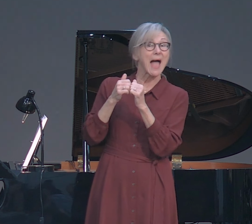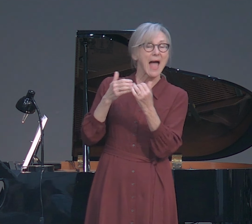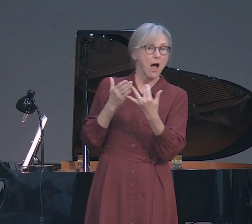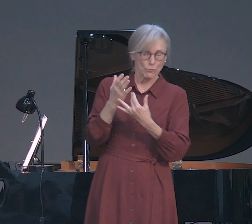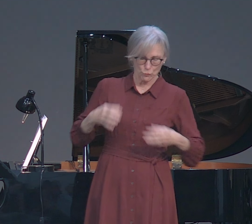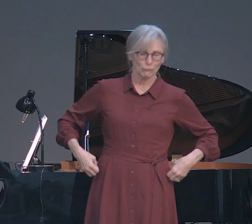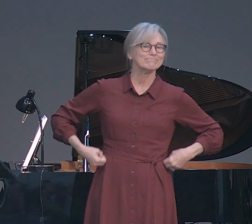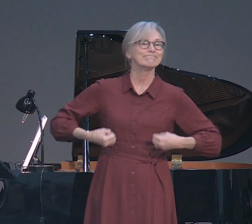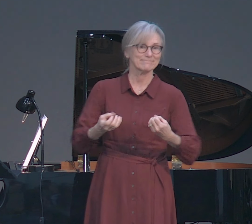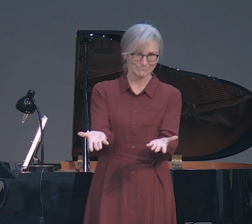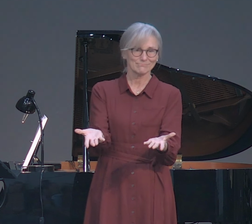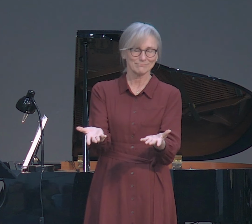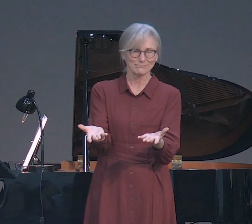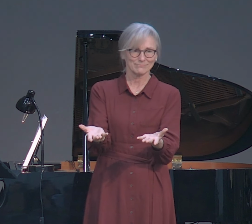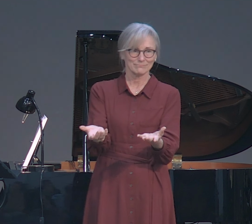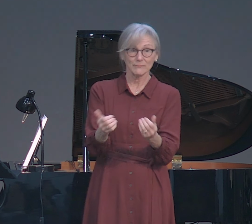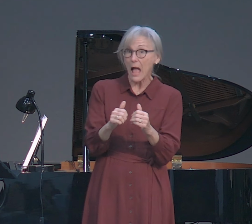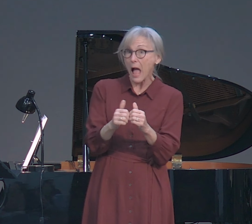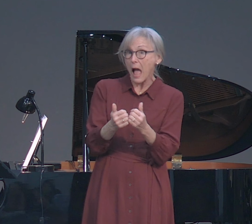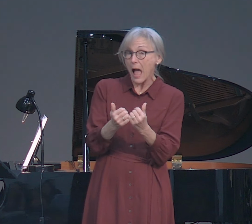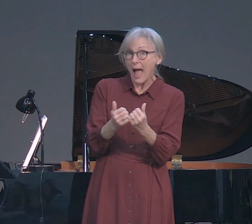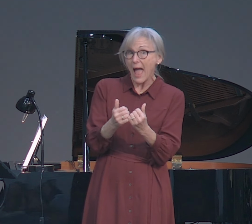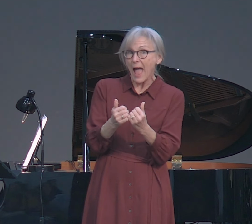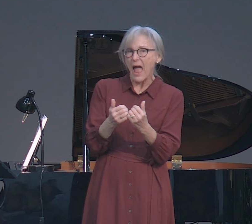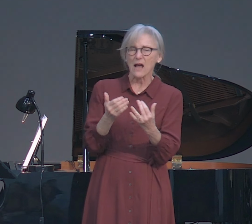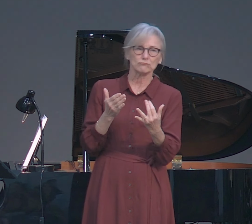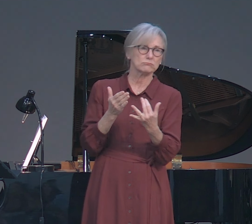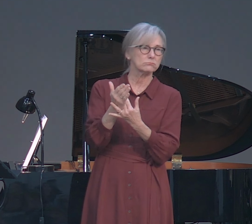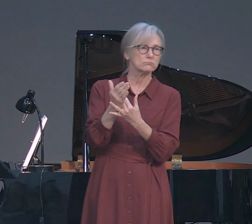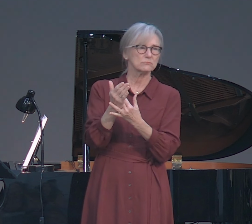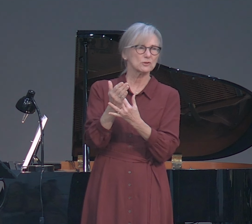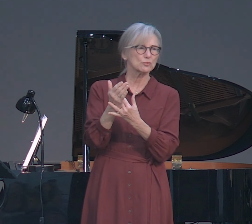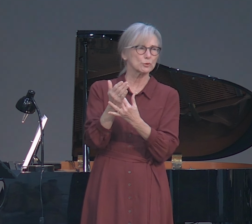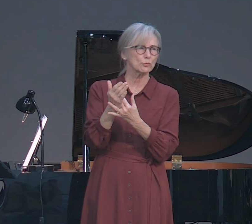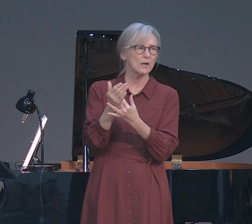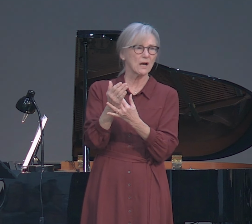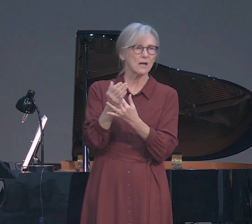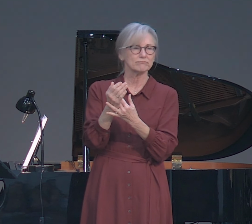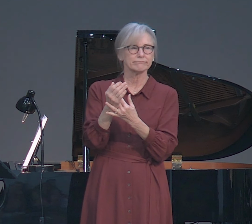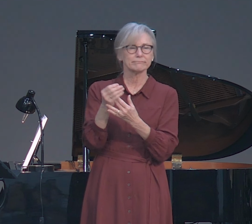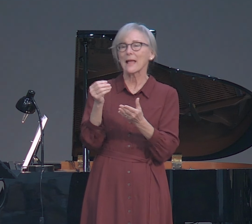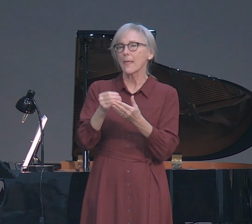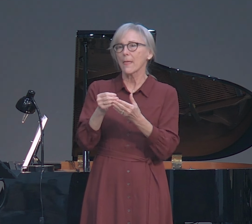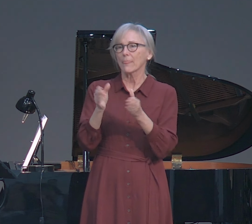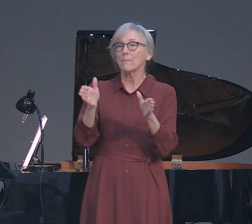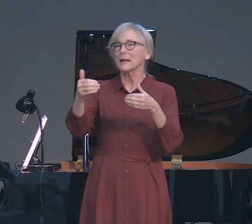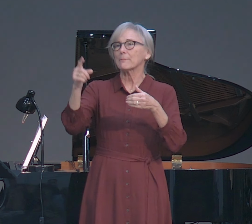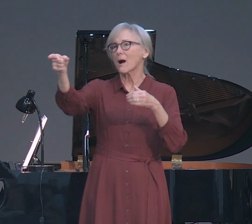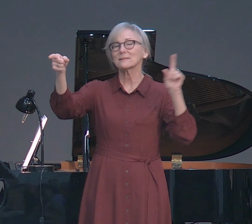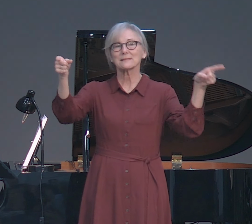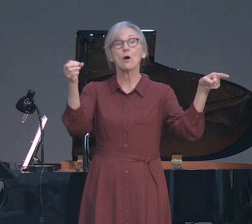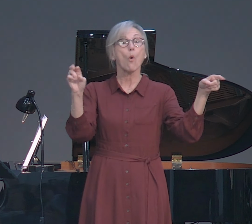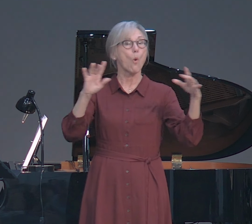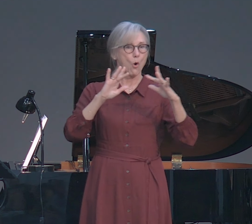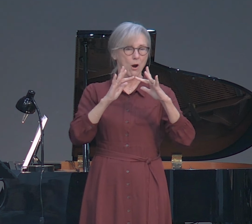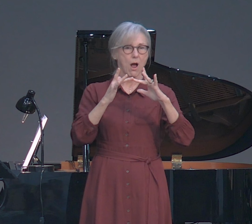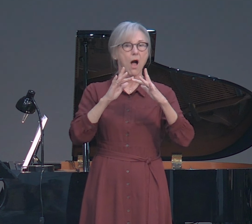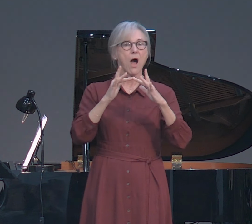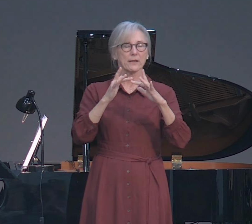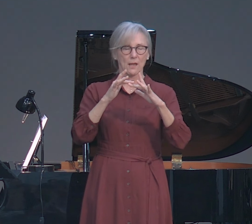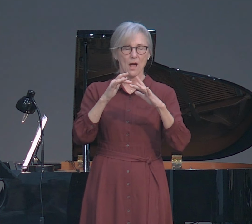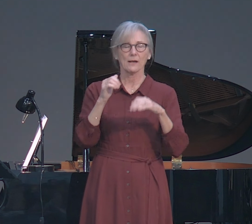that today. There's boxes here you can give online. God's been doing a lot at